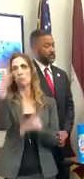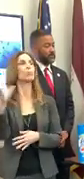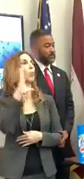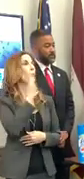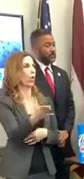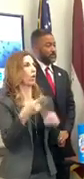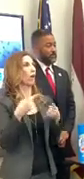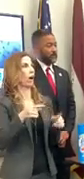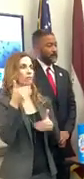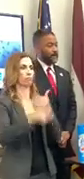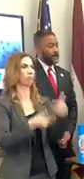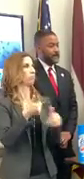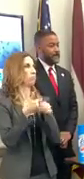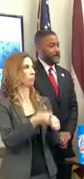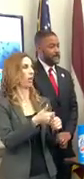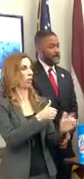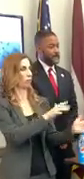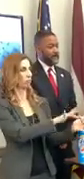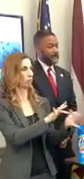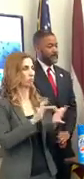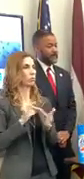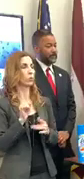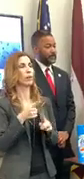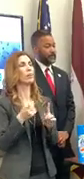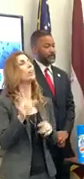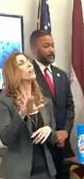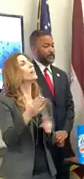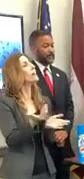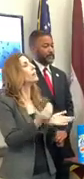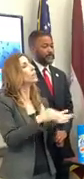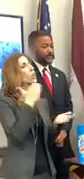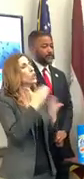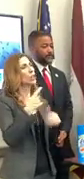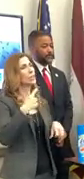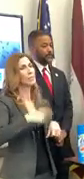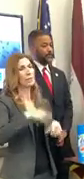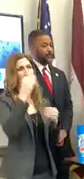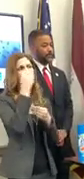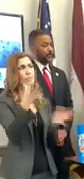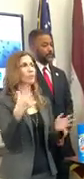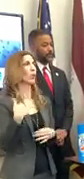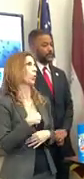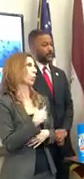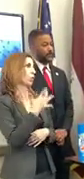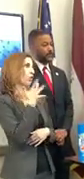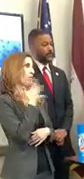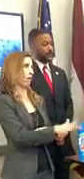we go through our contact tracing. This might be a good time to mention that we're extremely fortunate here in